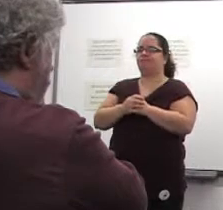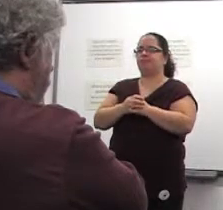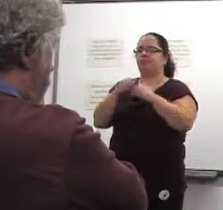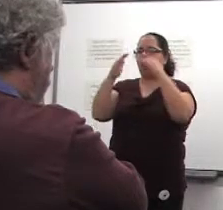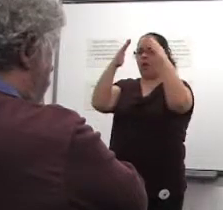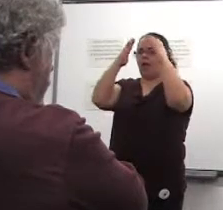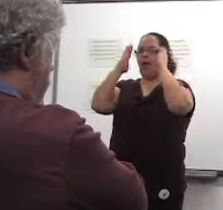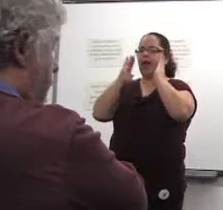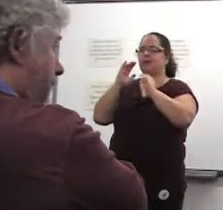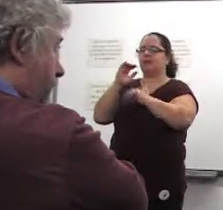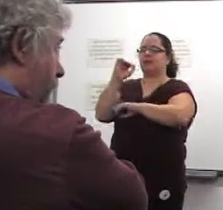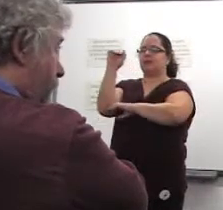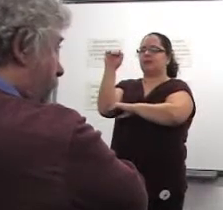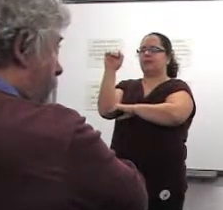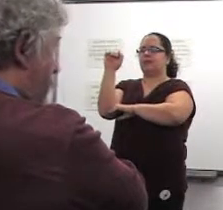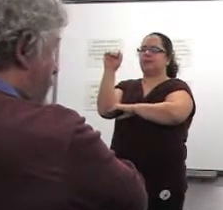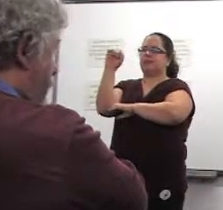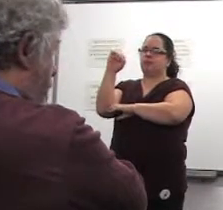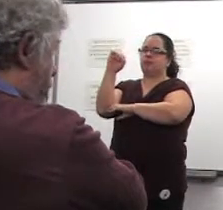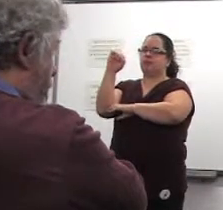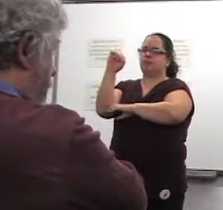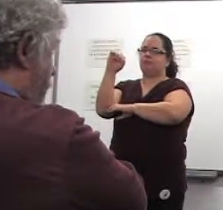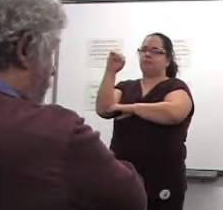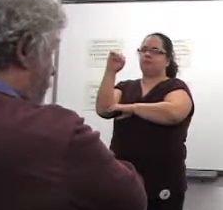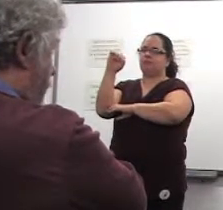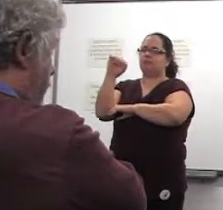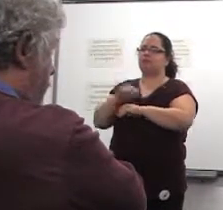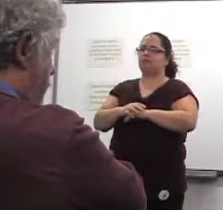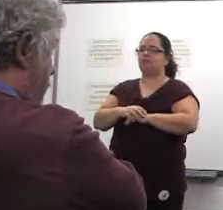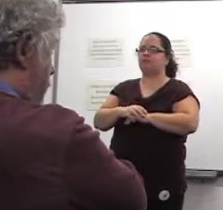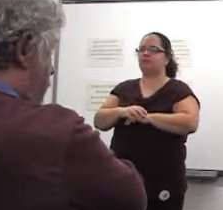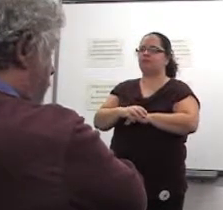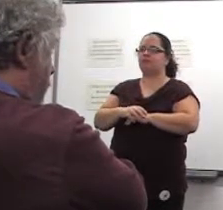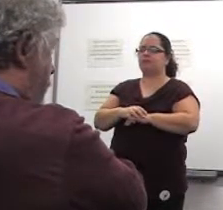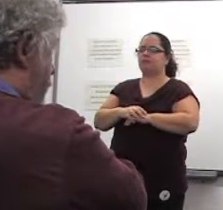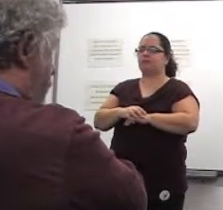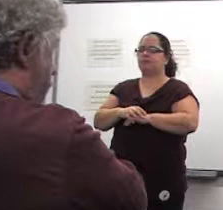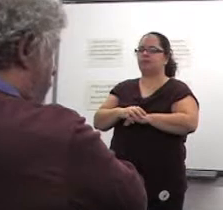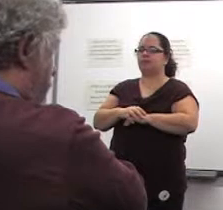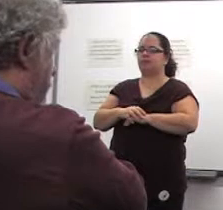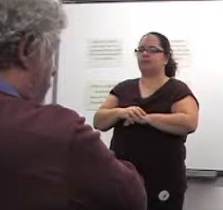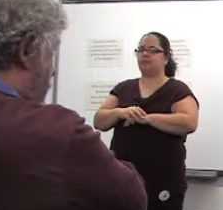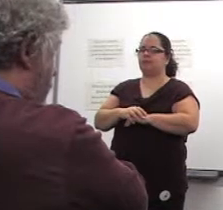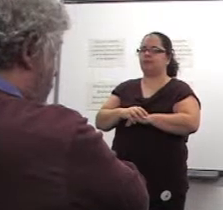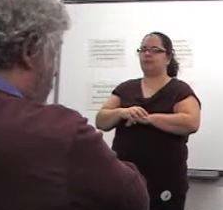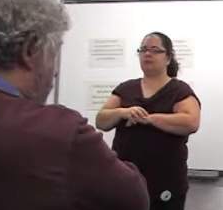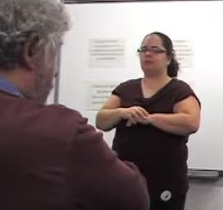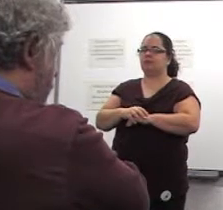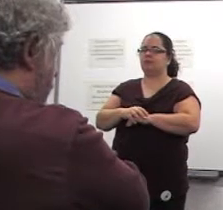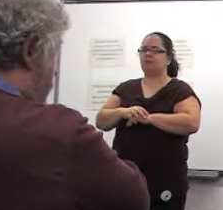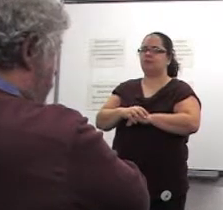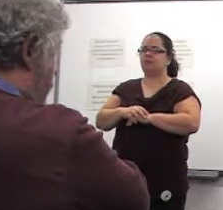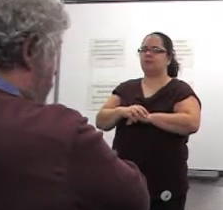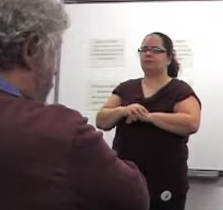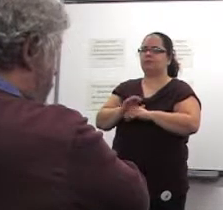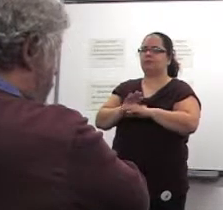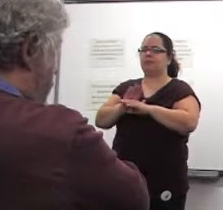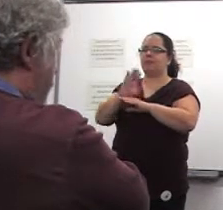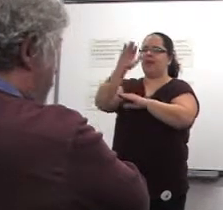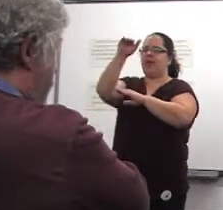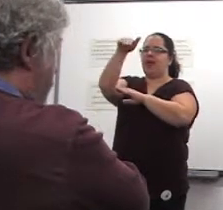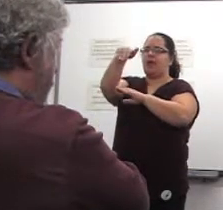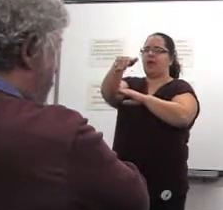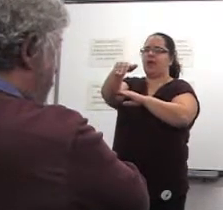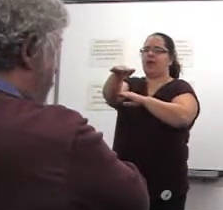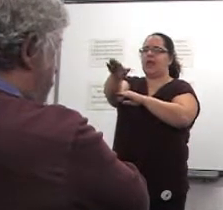head round the bend, obscured by the curved brow of a hill and the startling thick